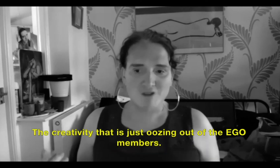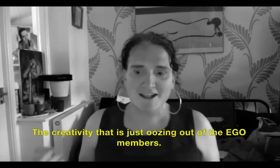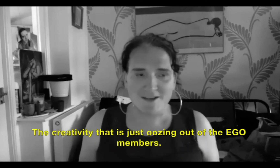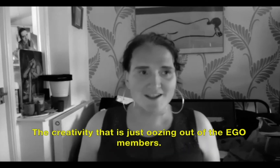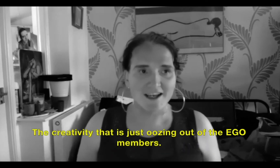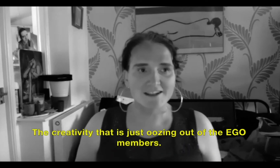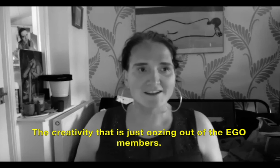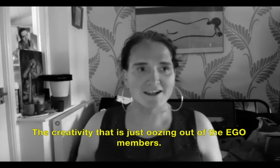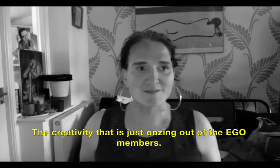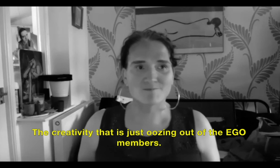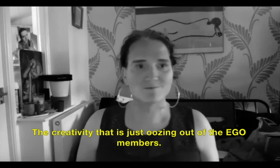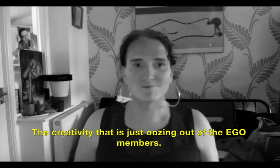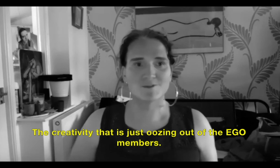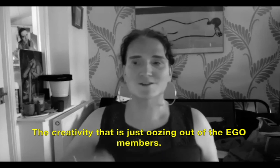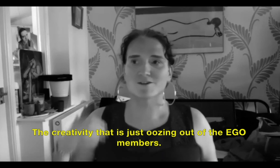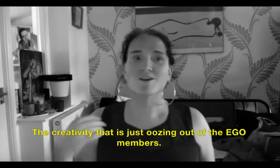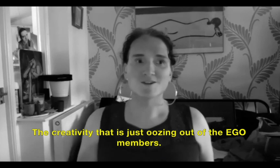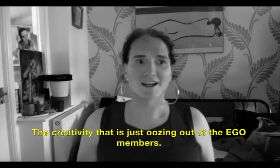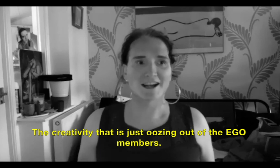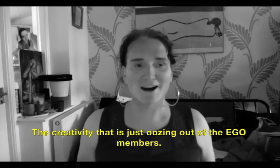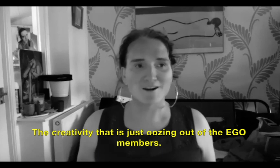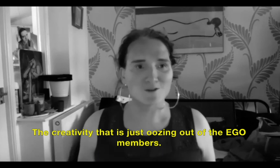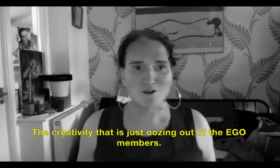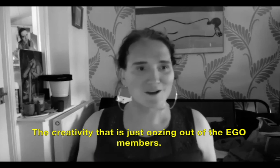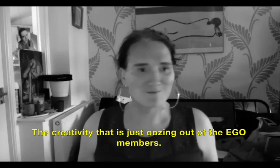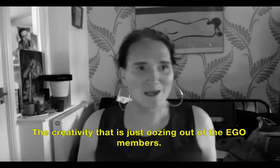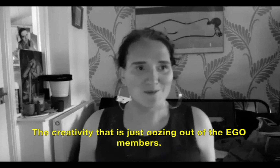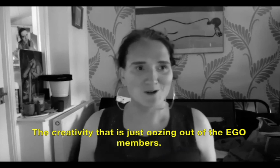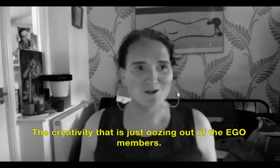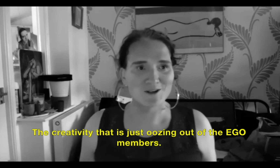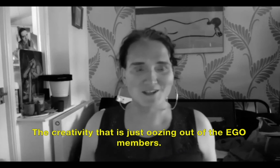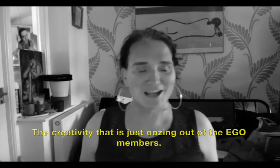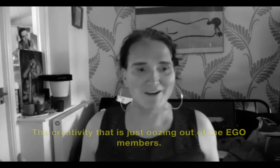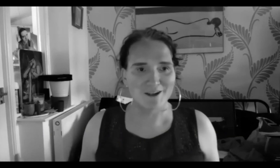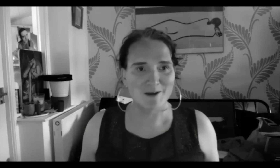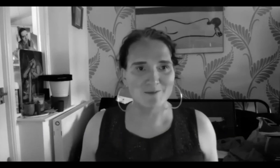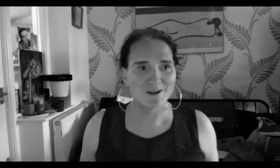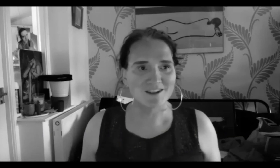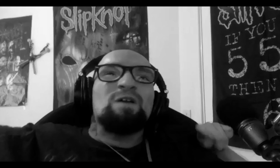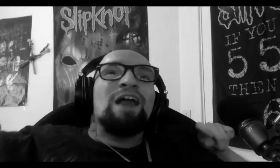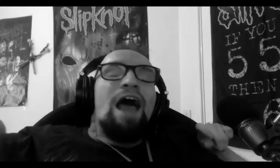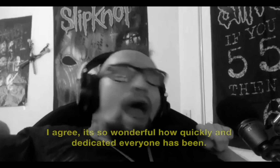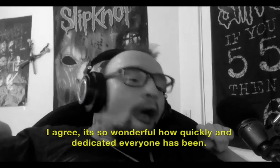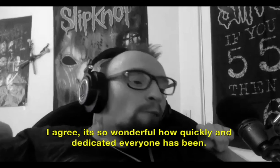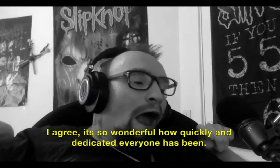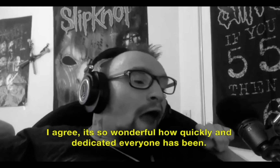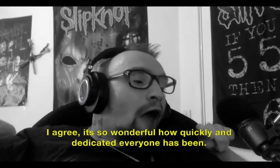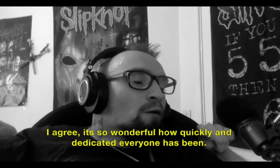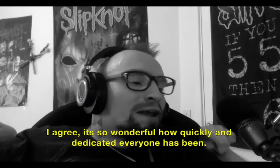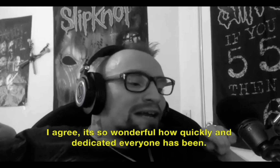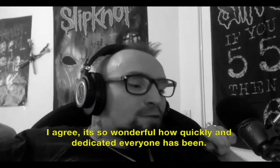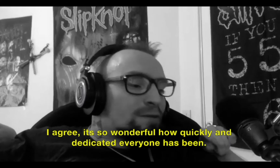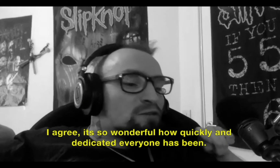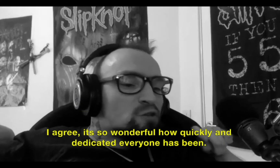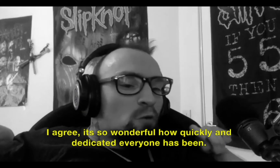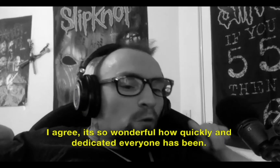of creativity that is just oozing out of all of the people who use Ego and the members. I